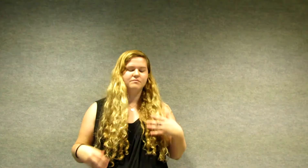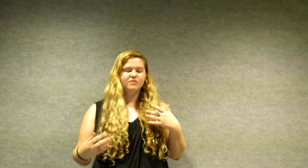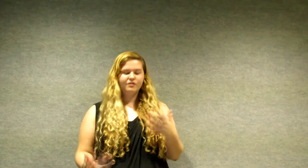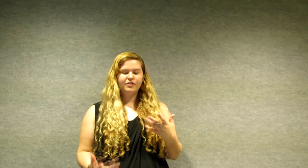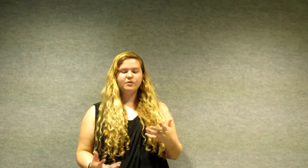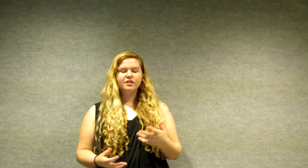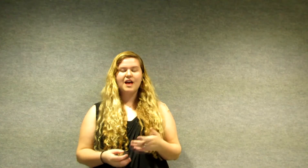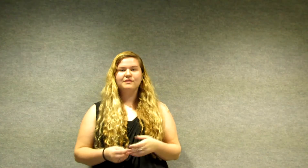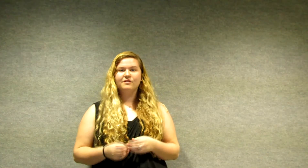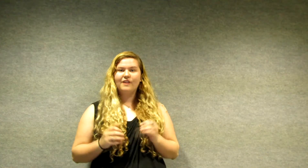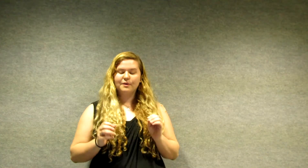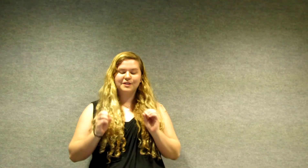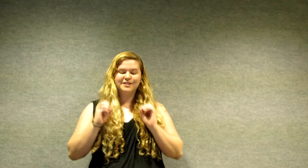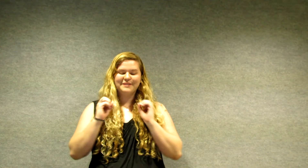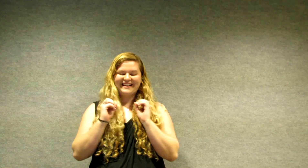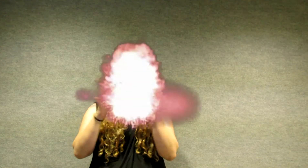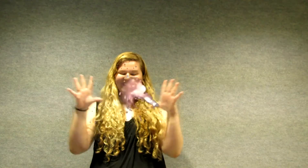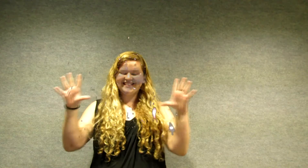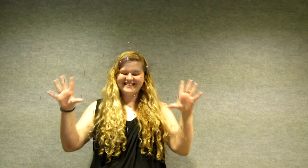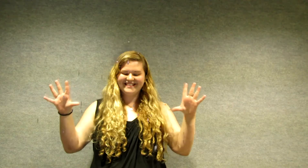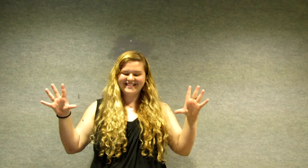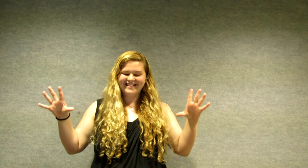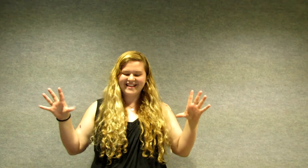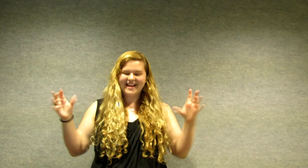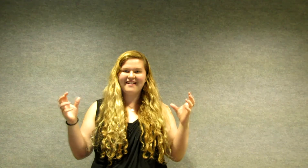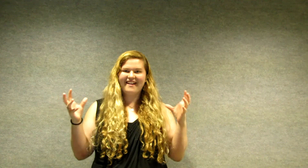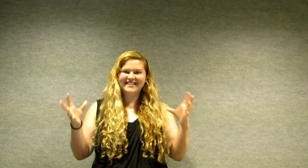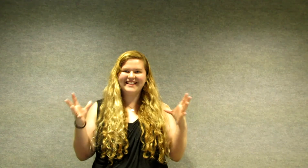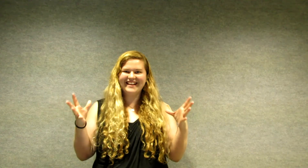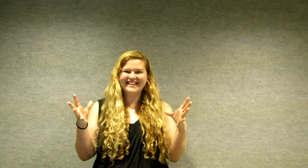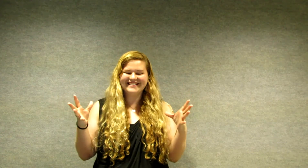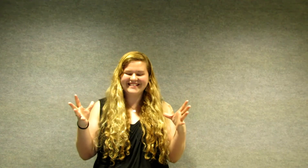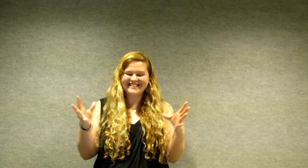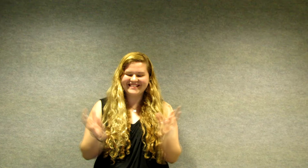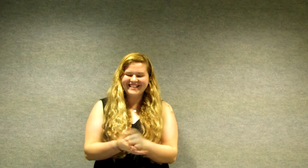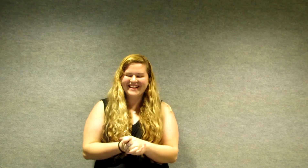The fuel allows the fireworks to ignite. And oxidizers...